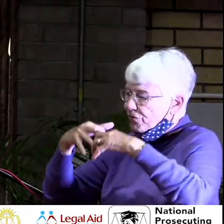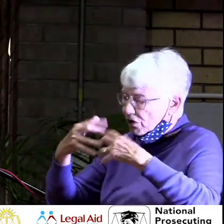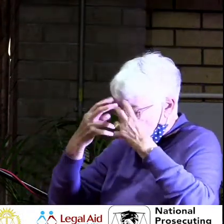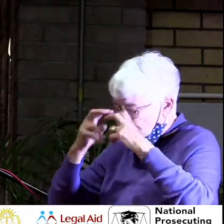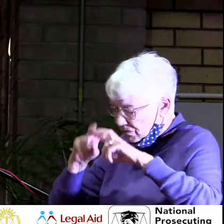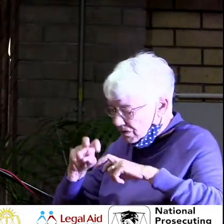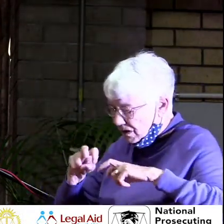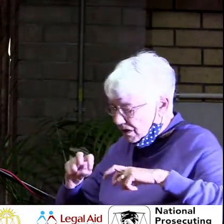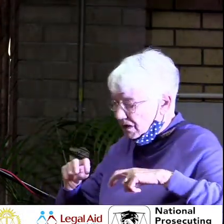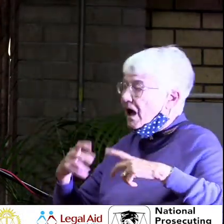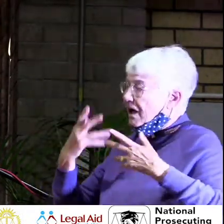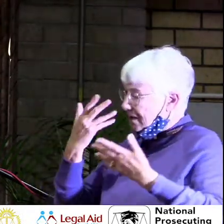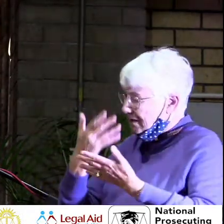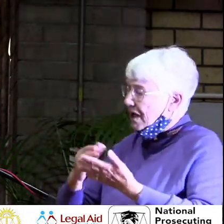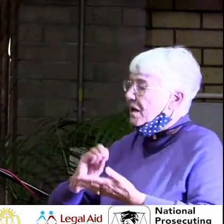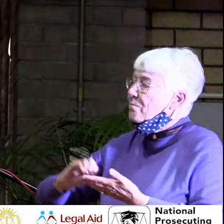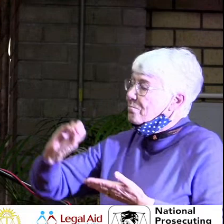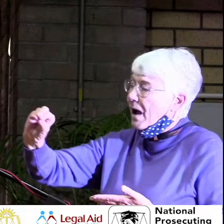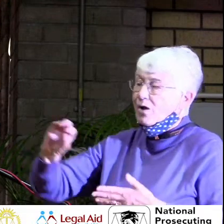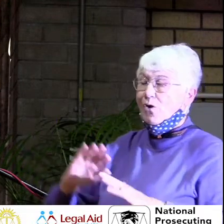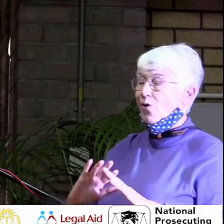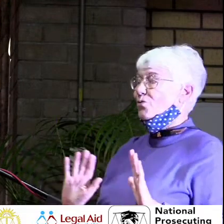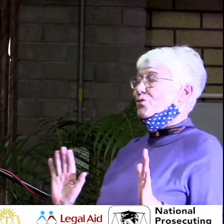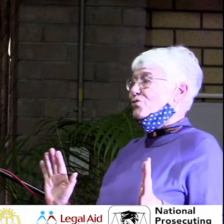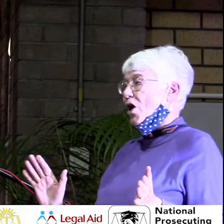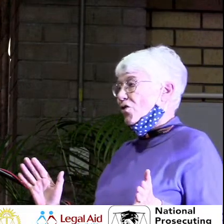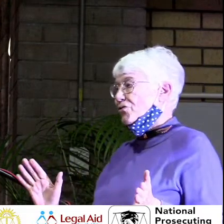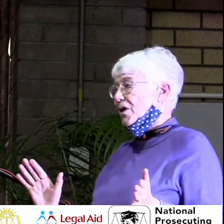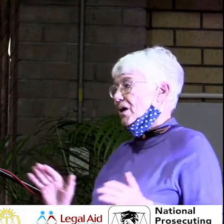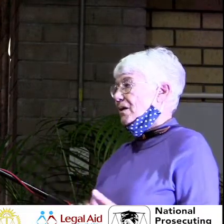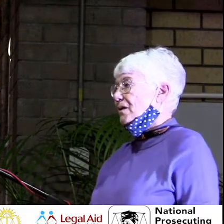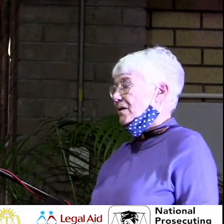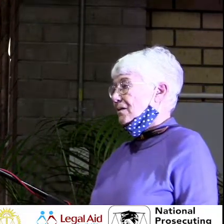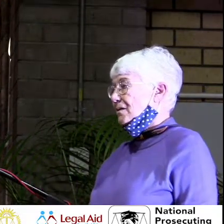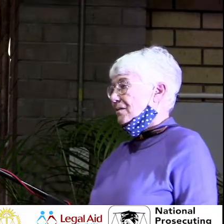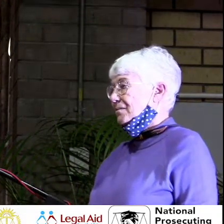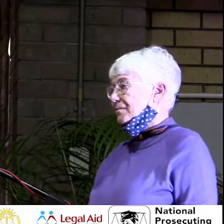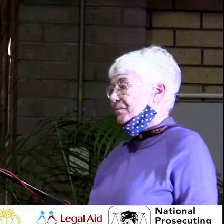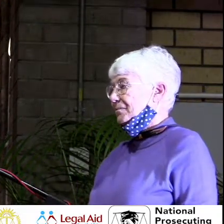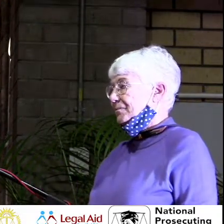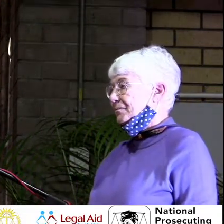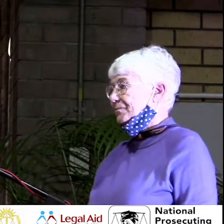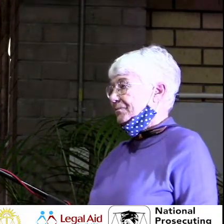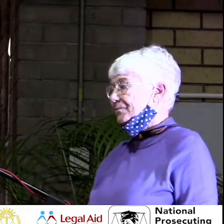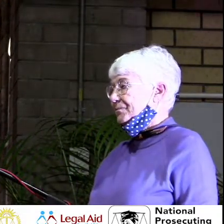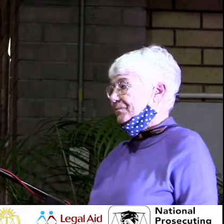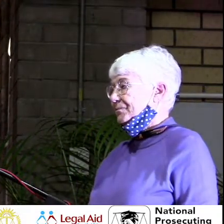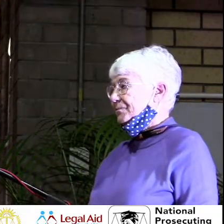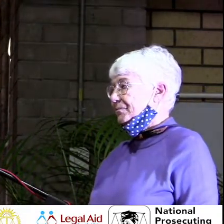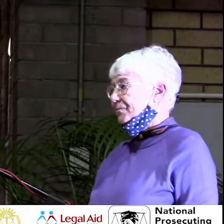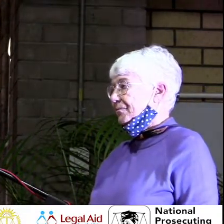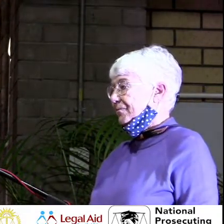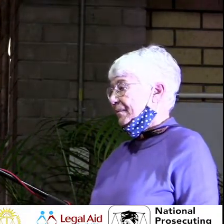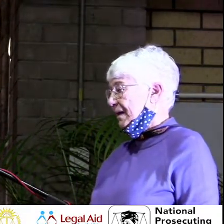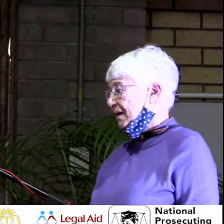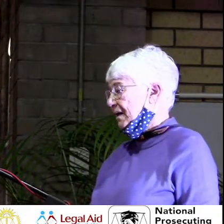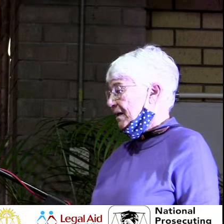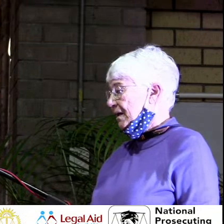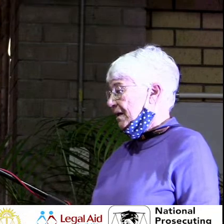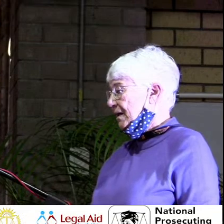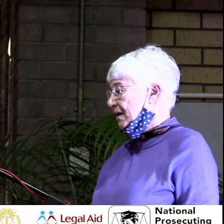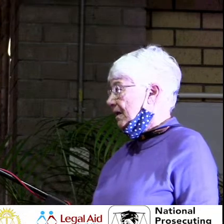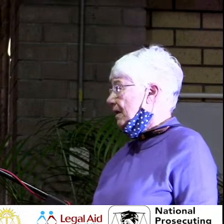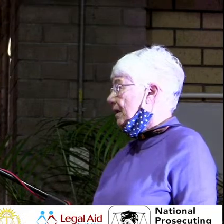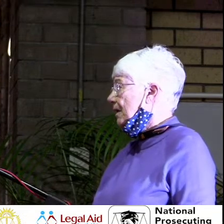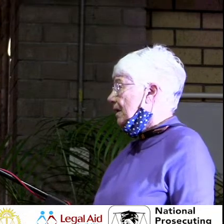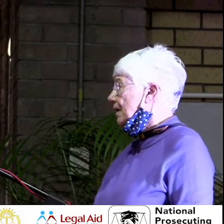also funds in other departments, but it depends on the project. Then, as far as there were a lot